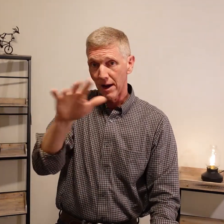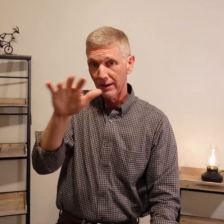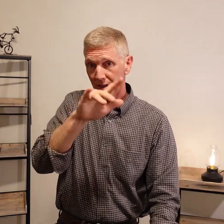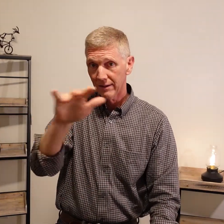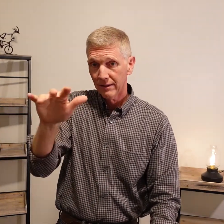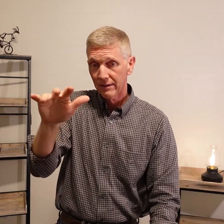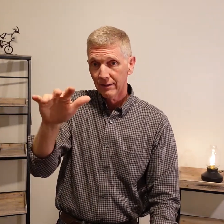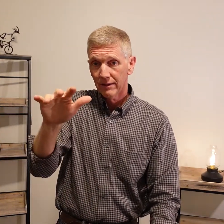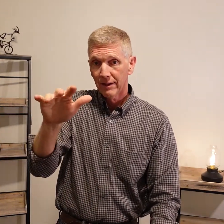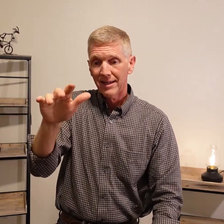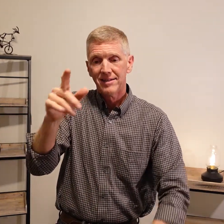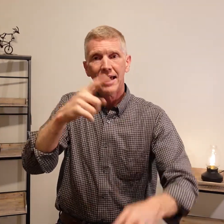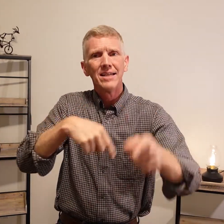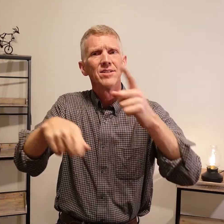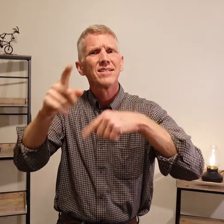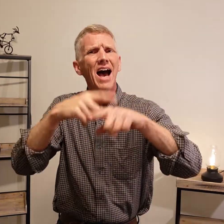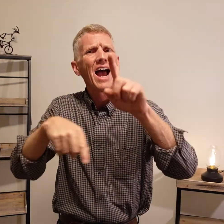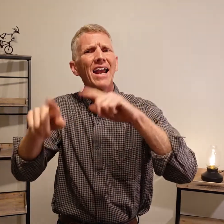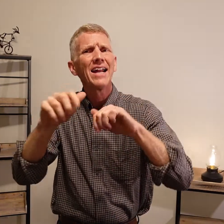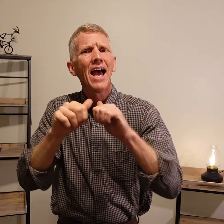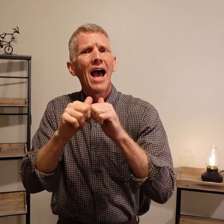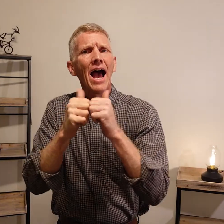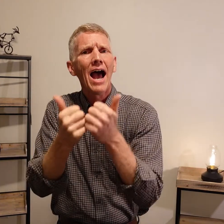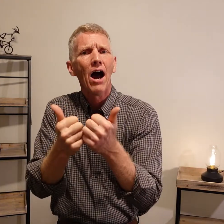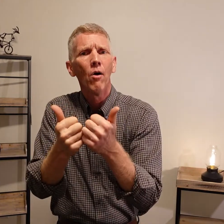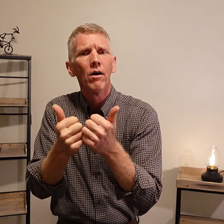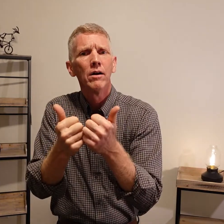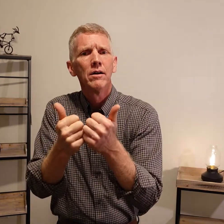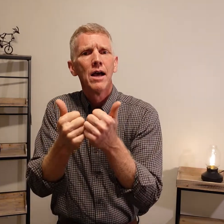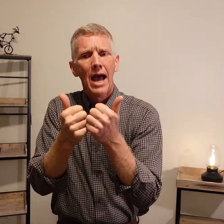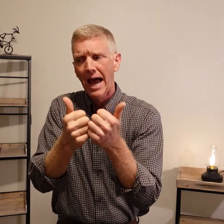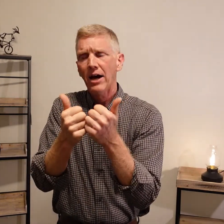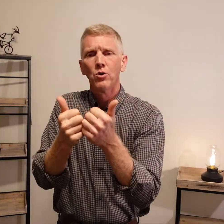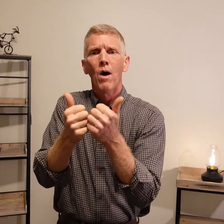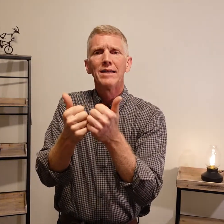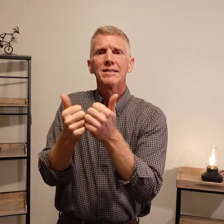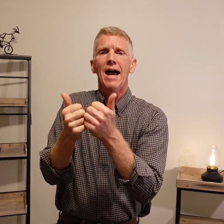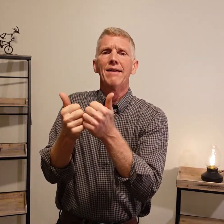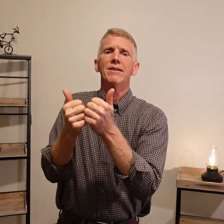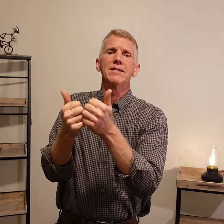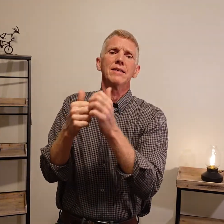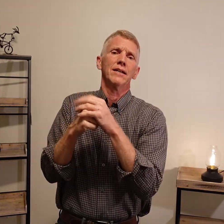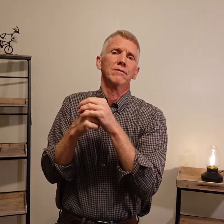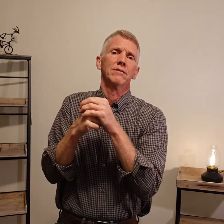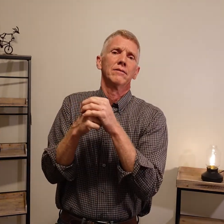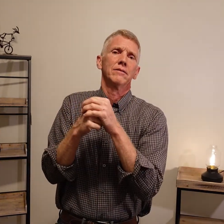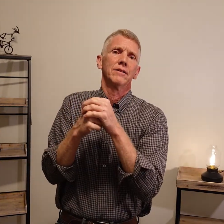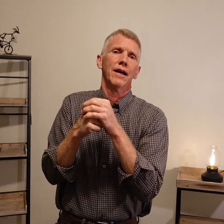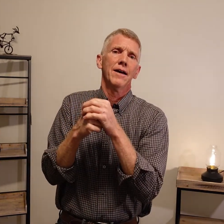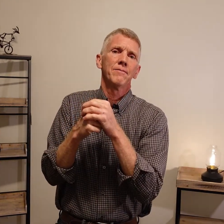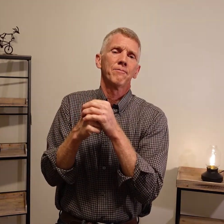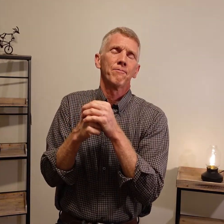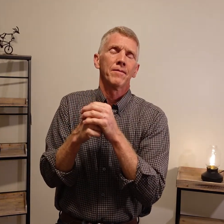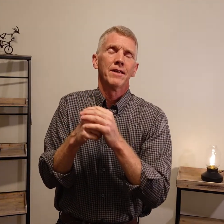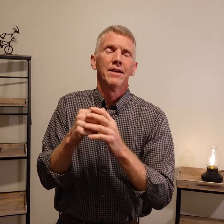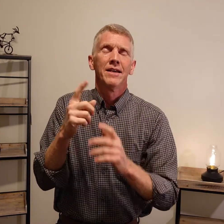it and say, sign, how? How do I sign this thing? Okay? Here's